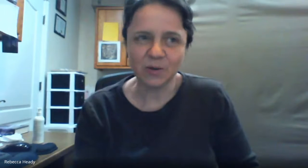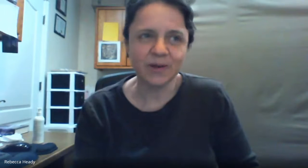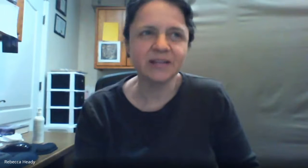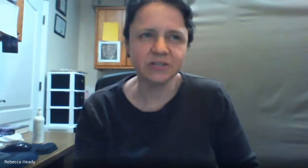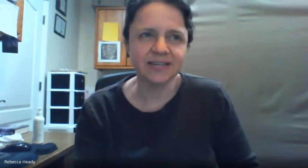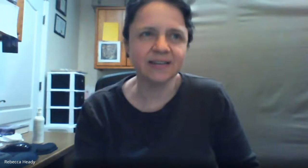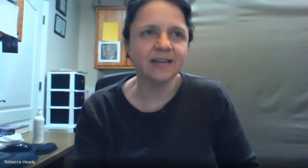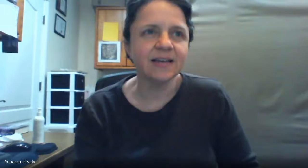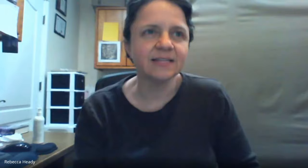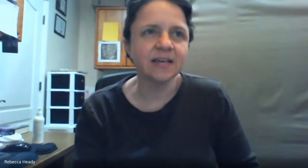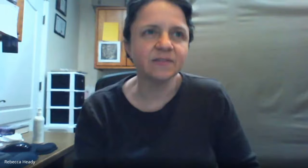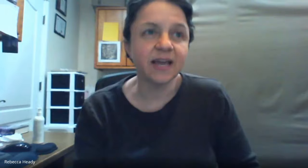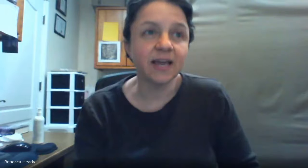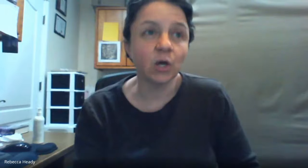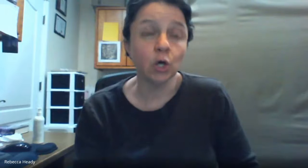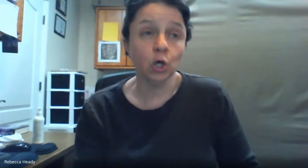So interesting. Instead of saying